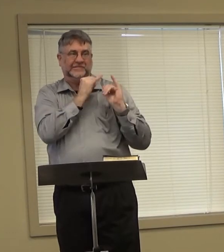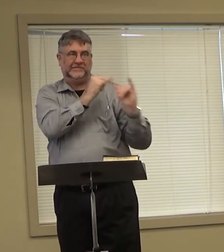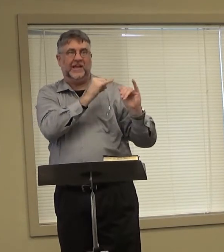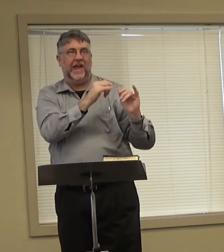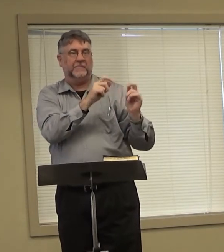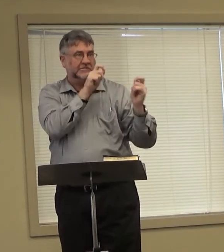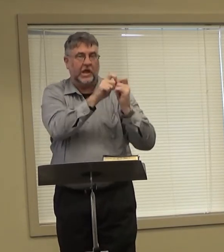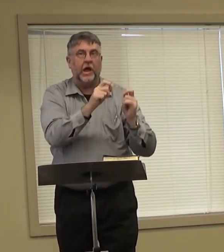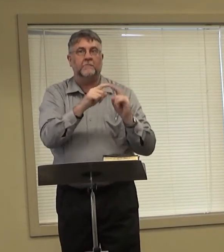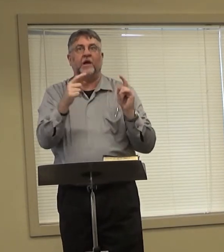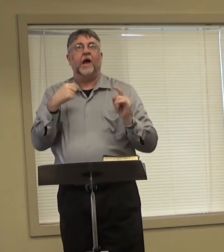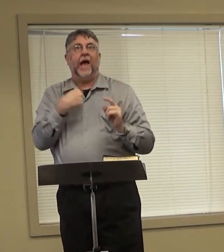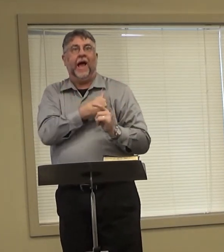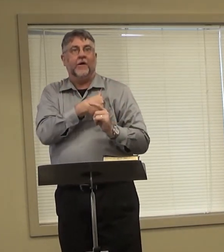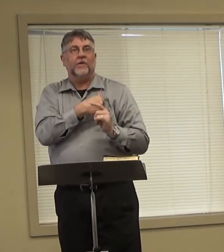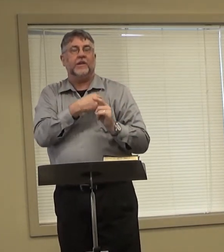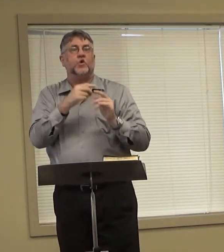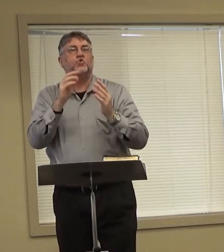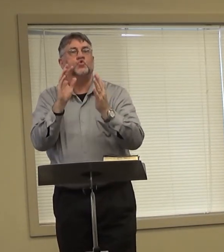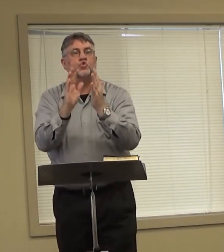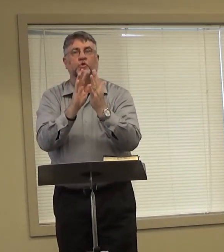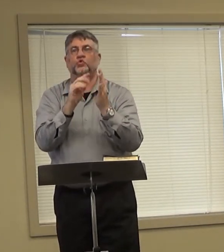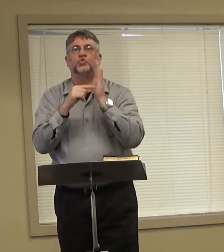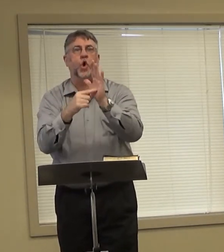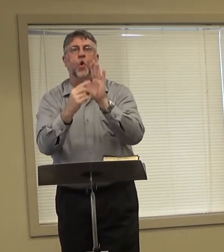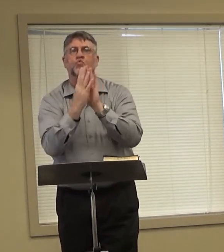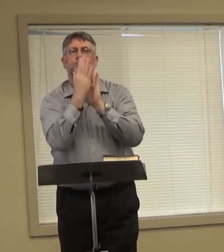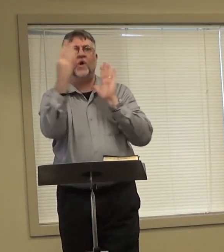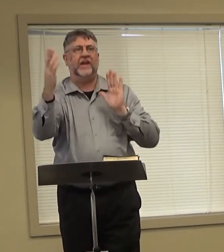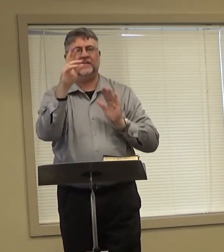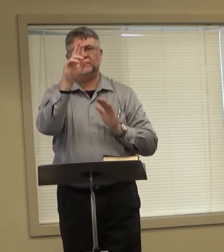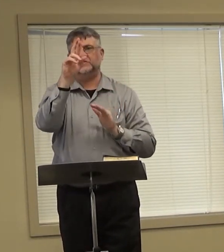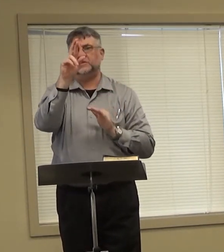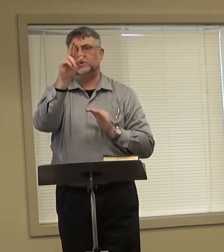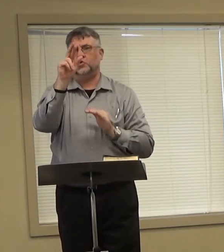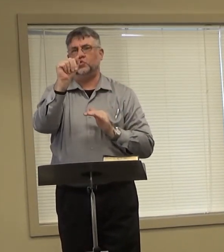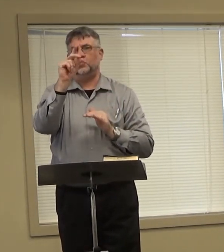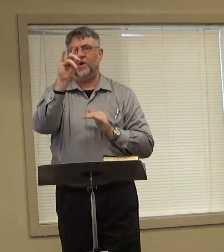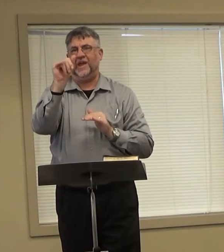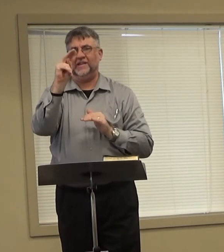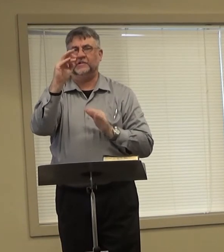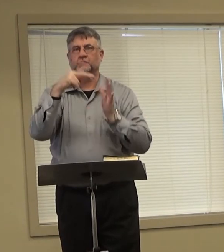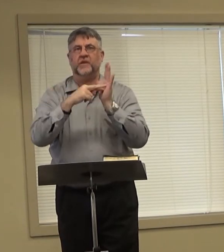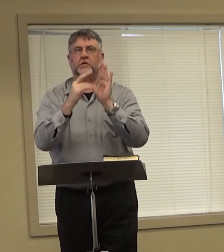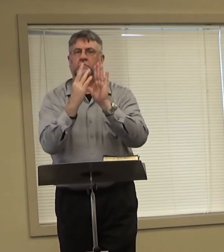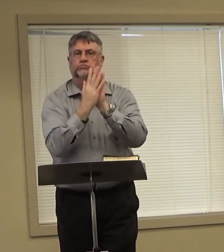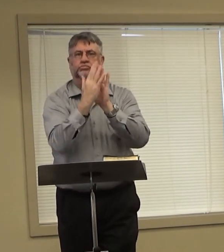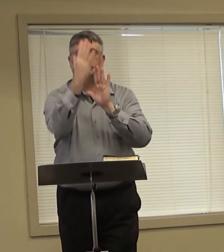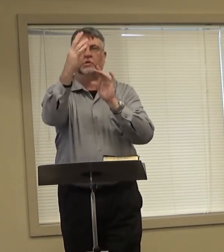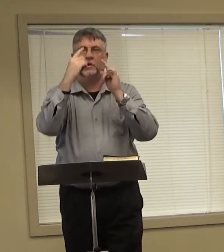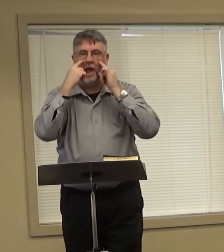Now, we are not the same as Moses. But we can show, we can radiate